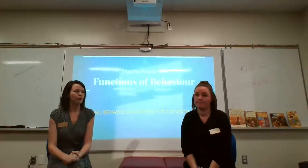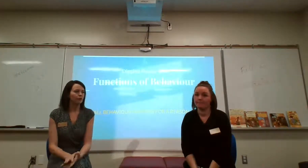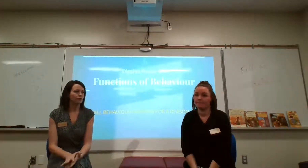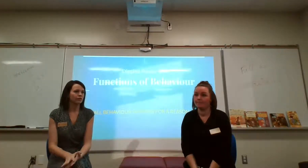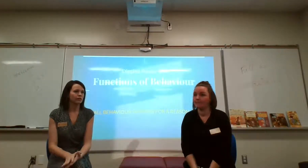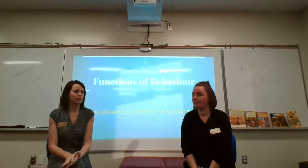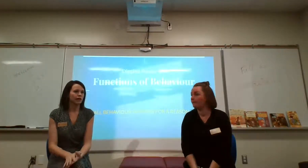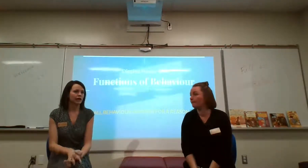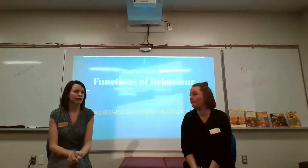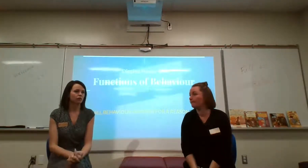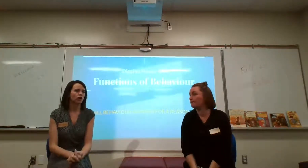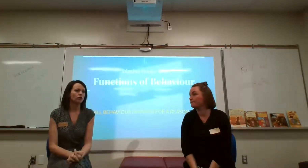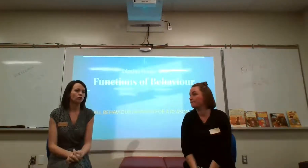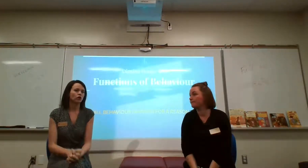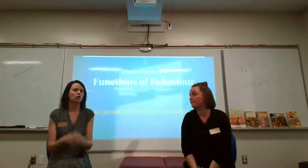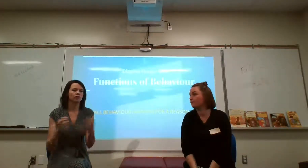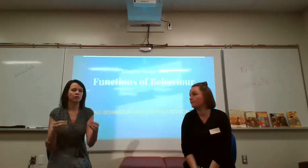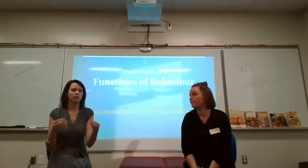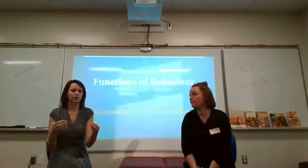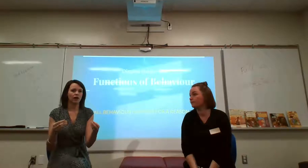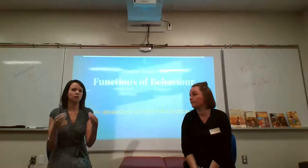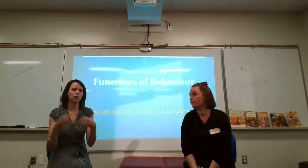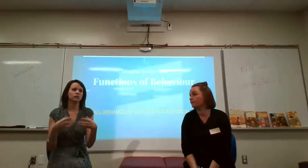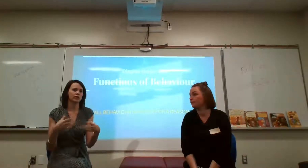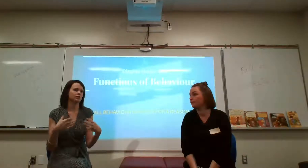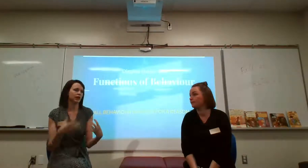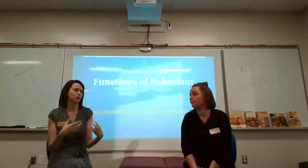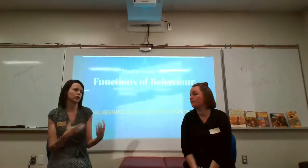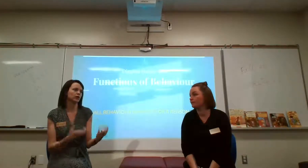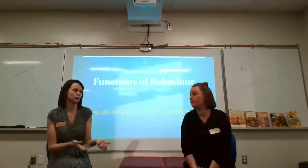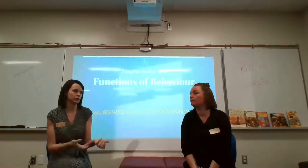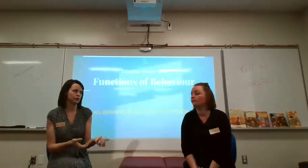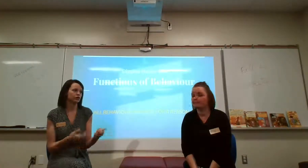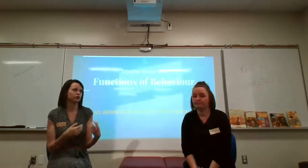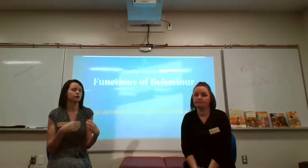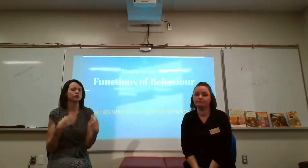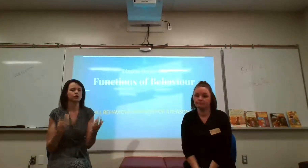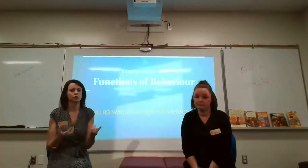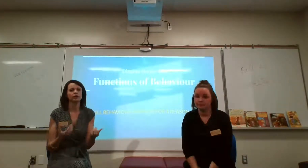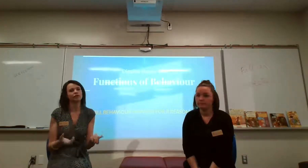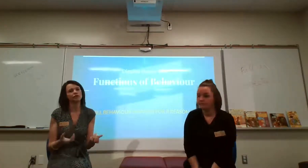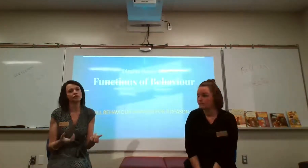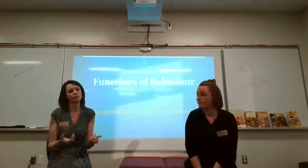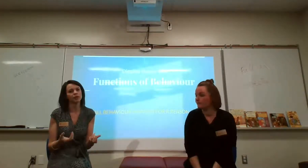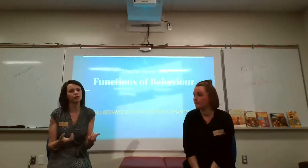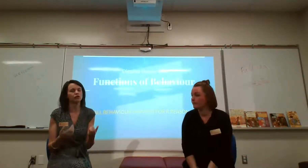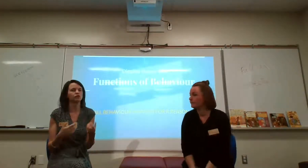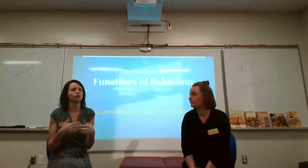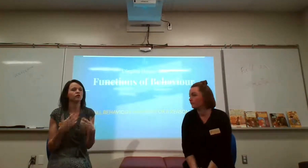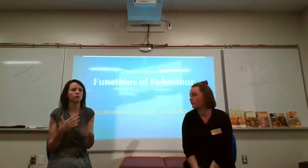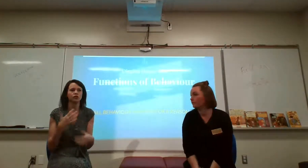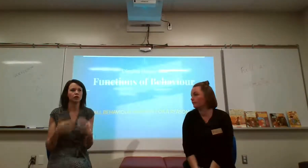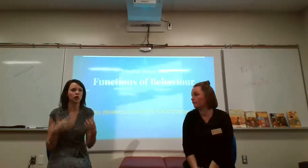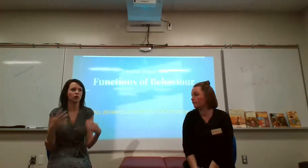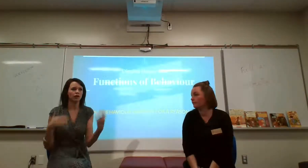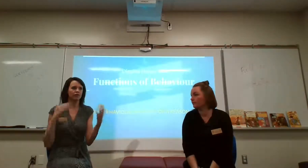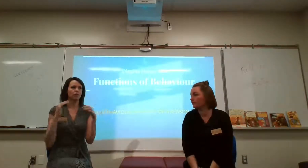the other thing to say is we're also going to oversimplify the process that we use to determine the function of the behavior. So we don't want you to walk away from a